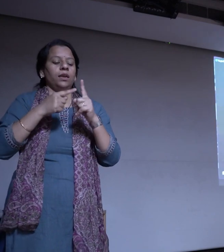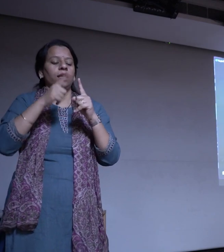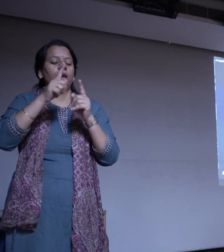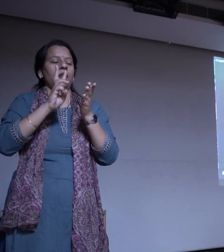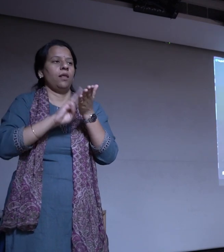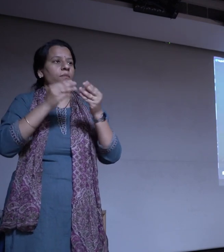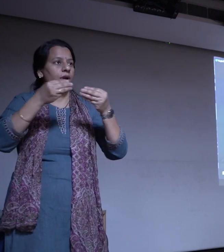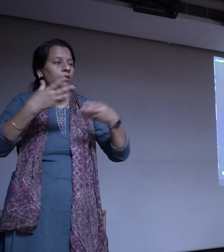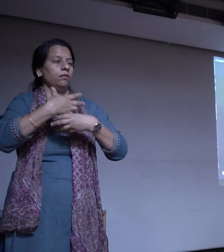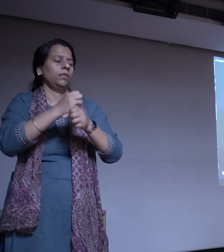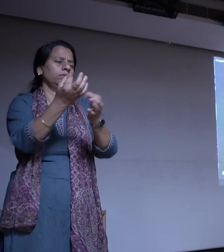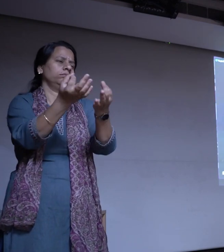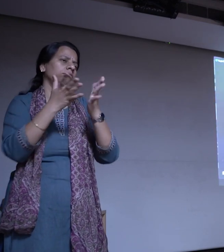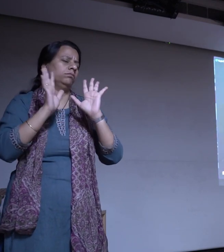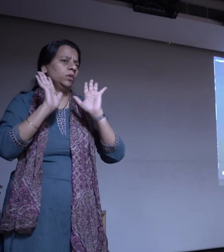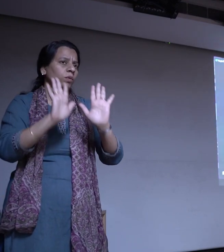expect